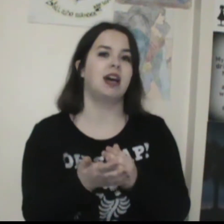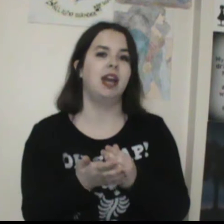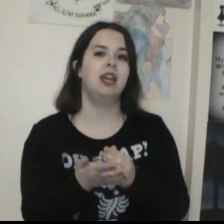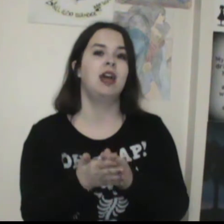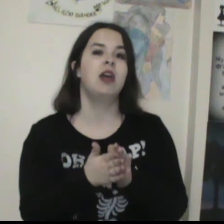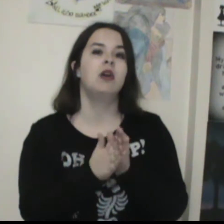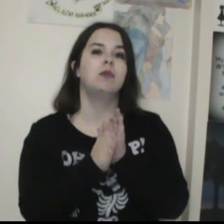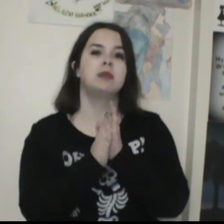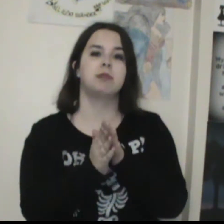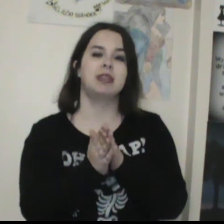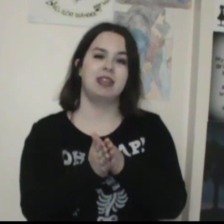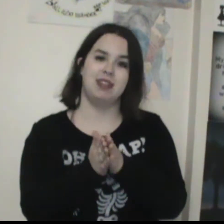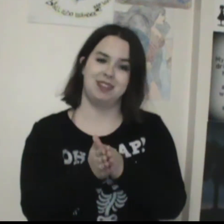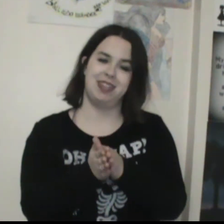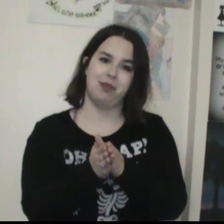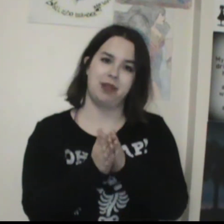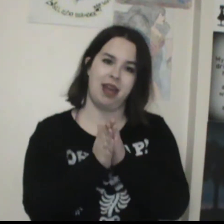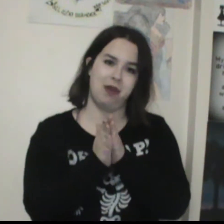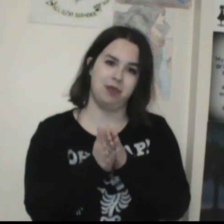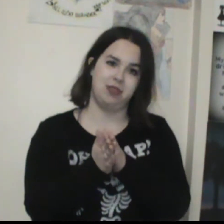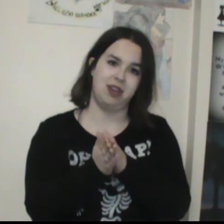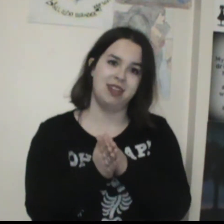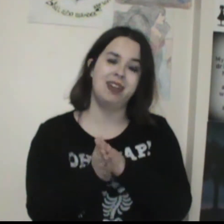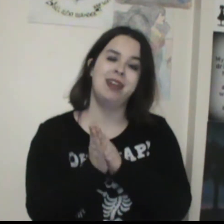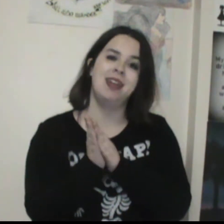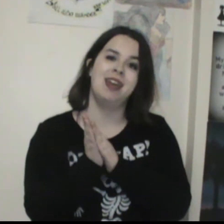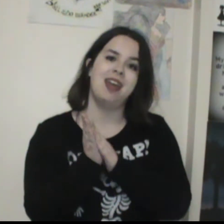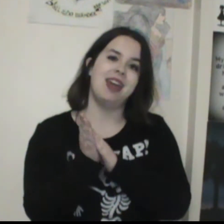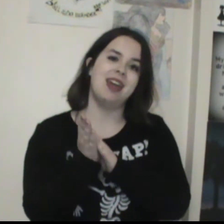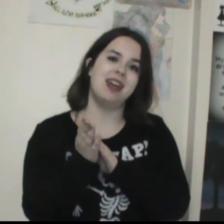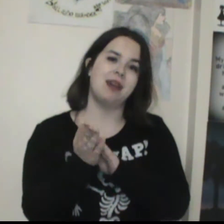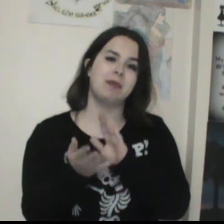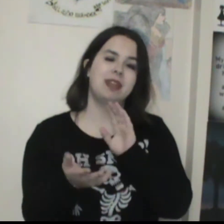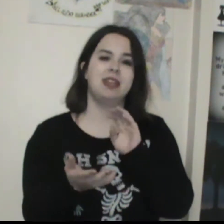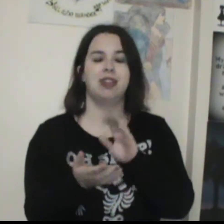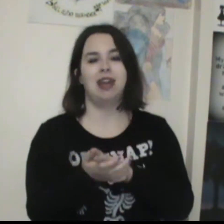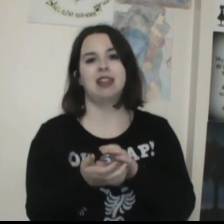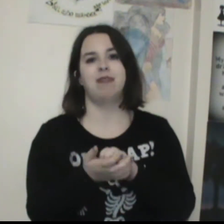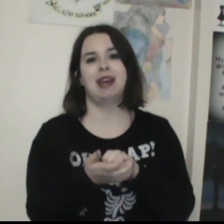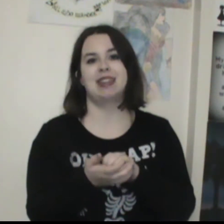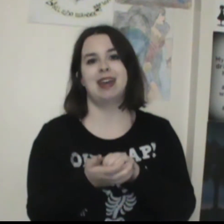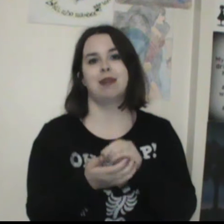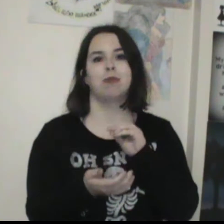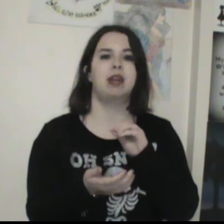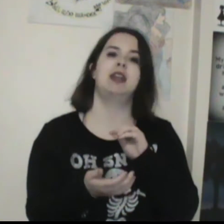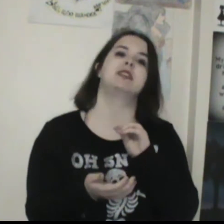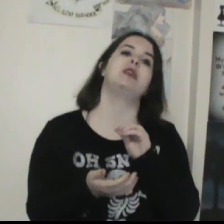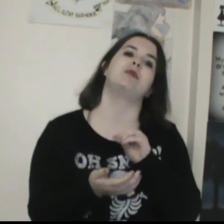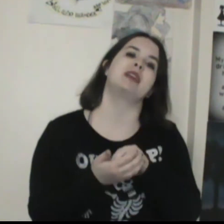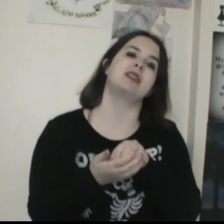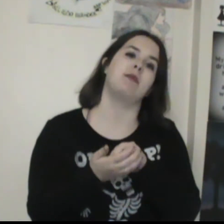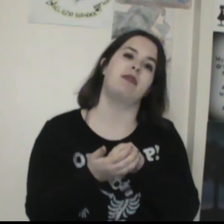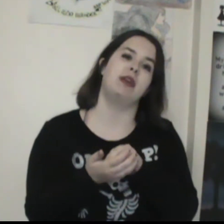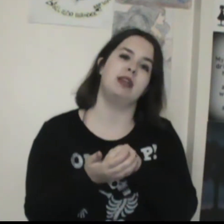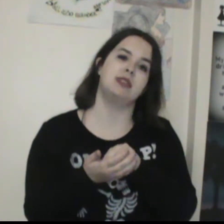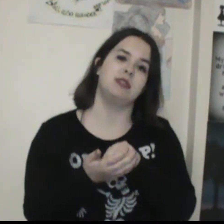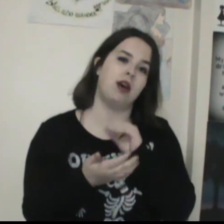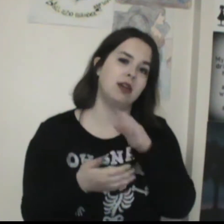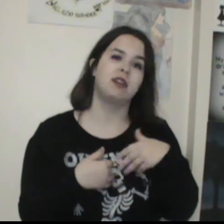side was really interesting with how it was done. And I really like the fact that Reed is using some of his knowledge